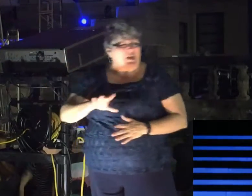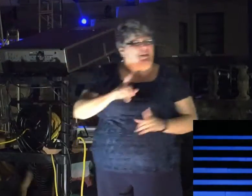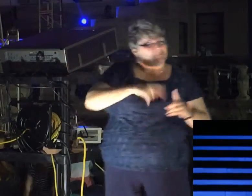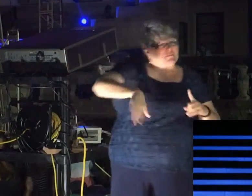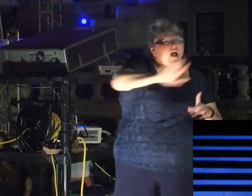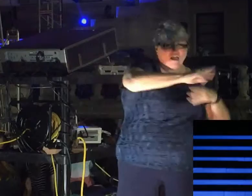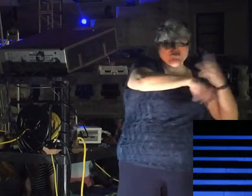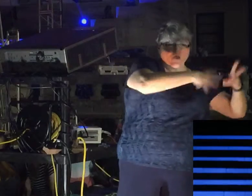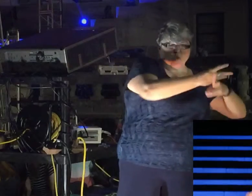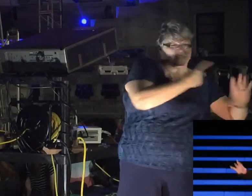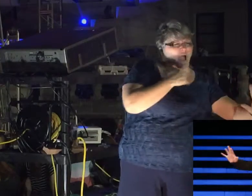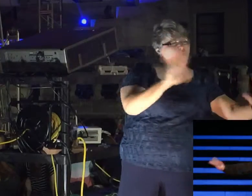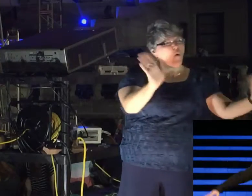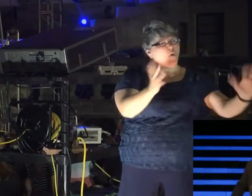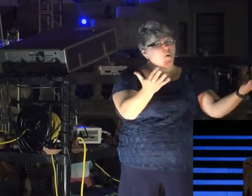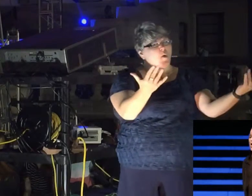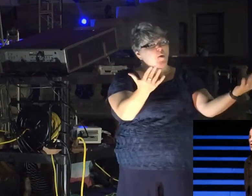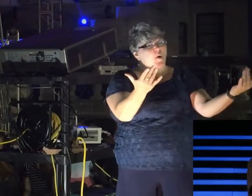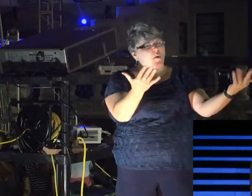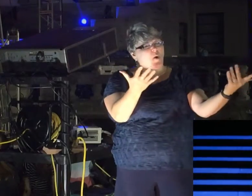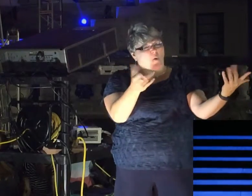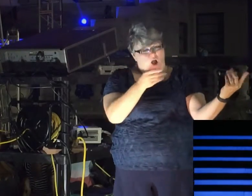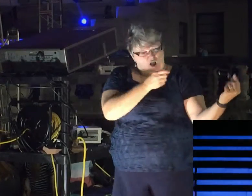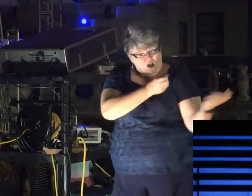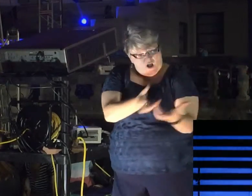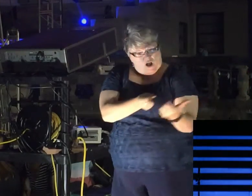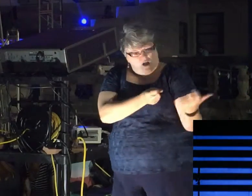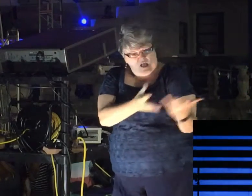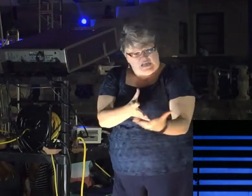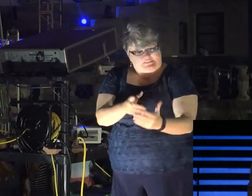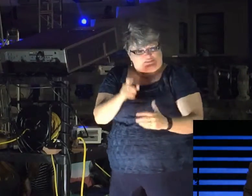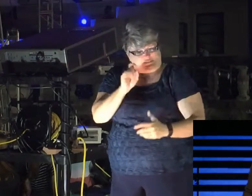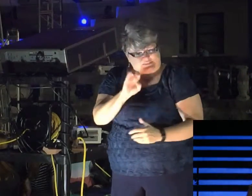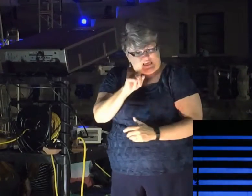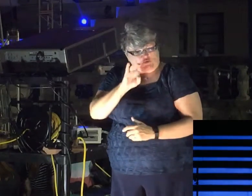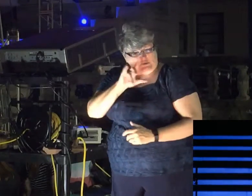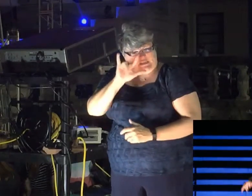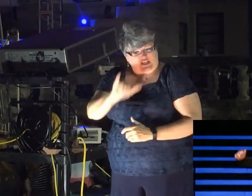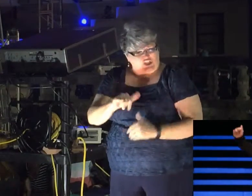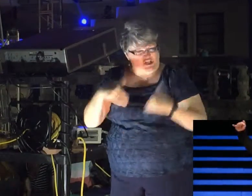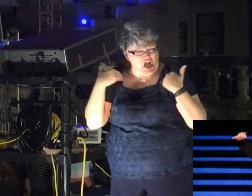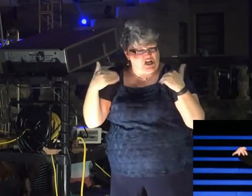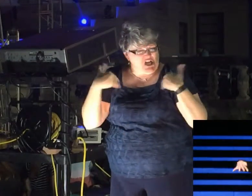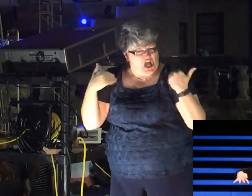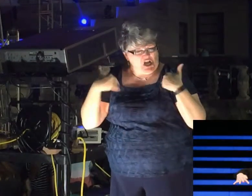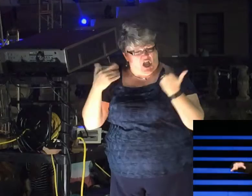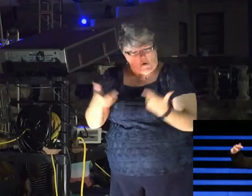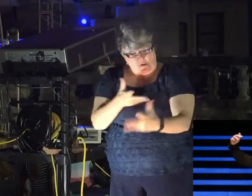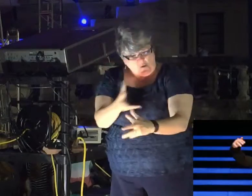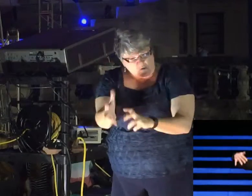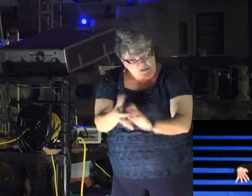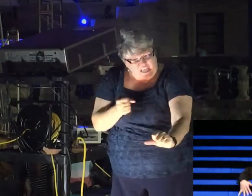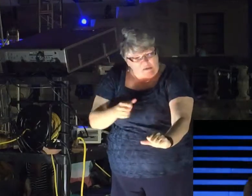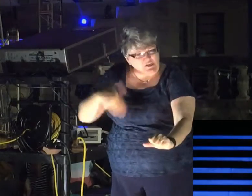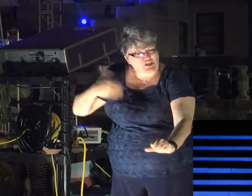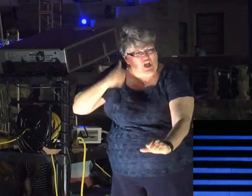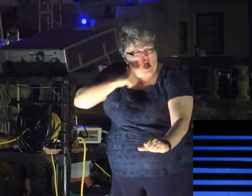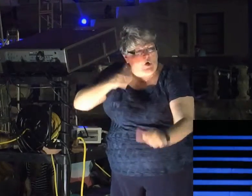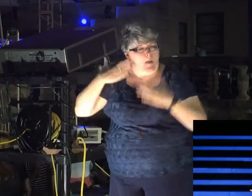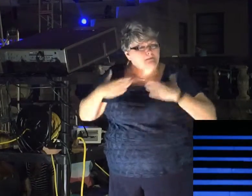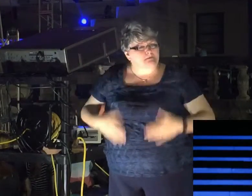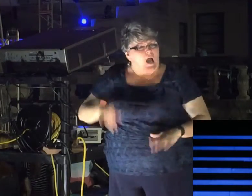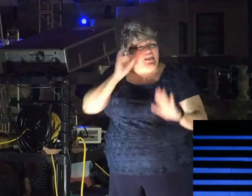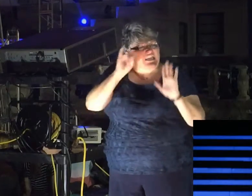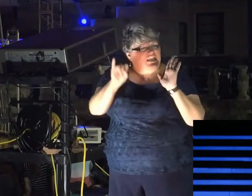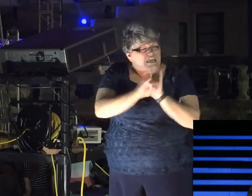me, are starting to go, whoa, whoa, whoa, whoa, whoa. The sexualization is happening younger and younger, and it's having an express damage